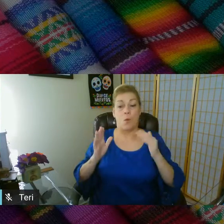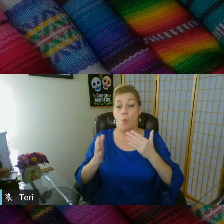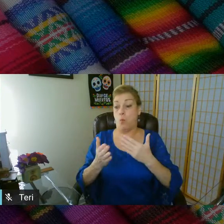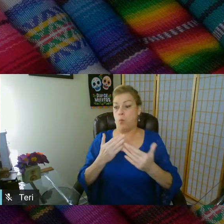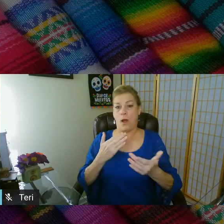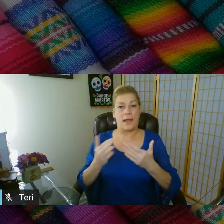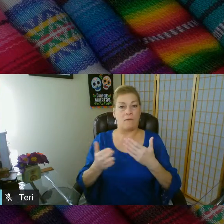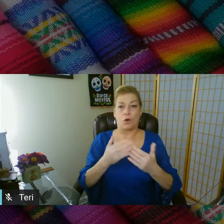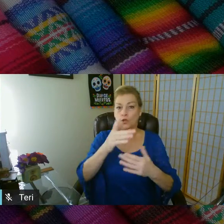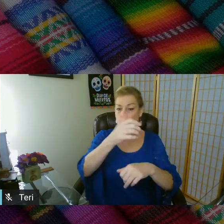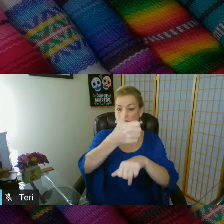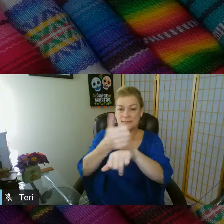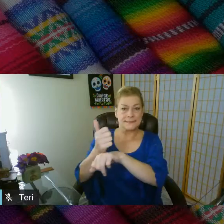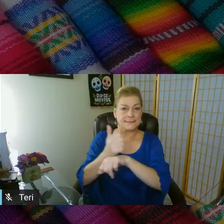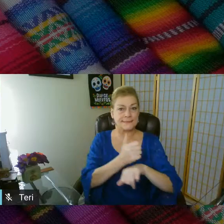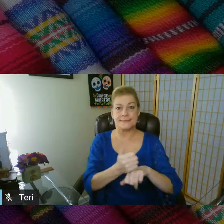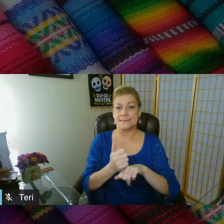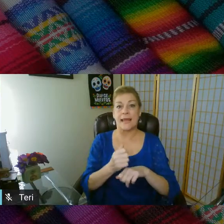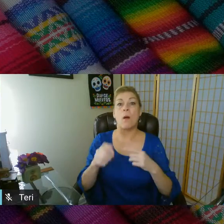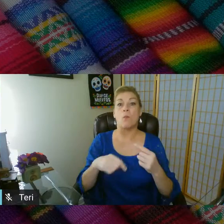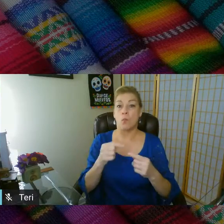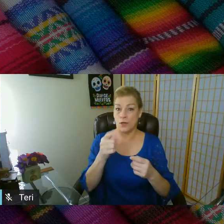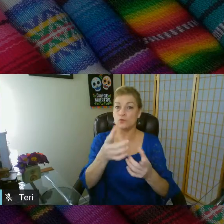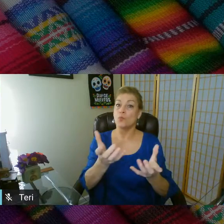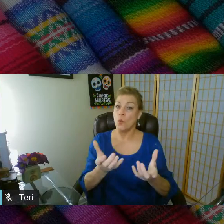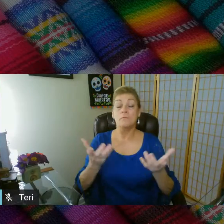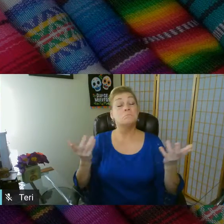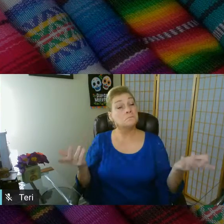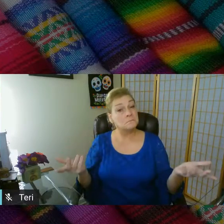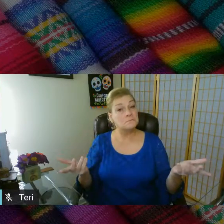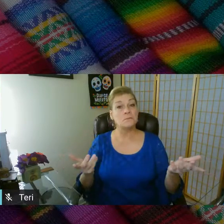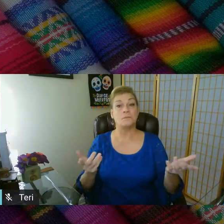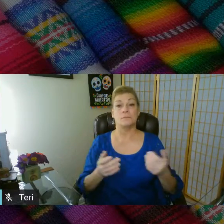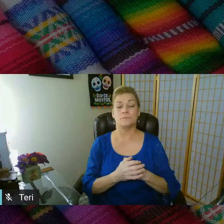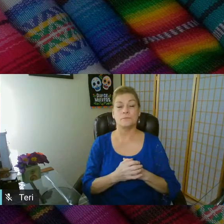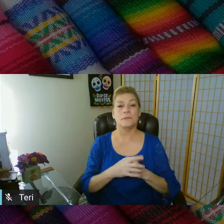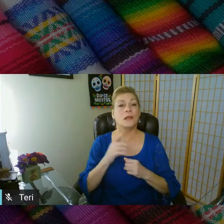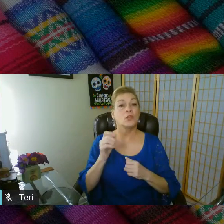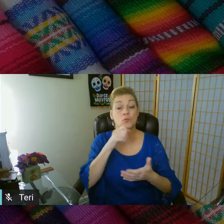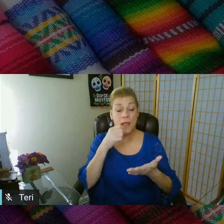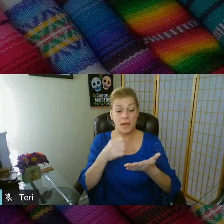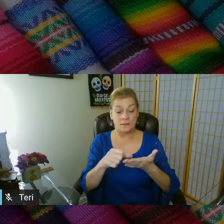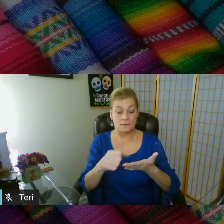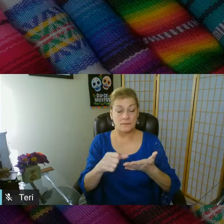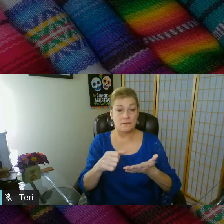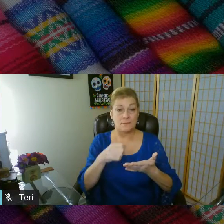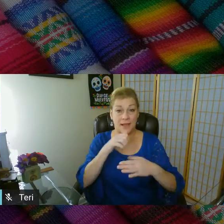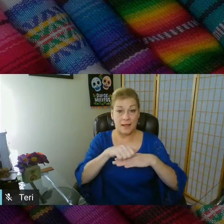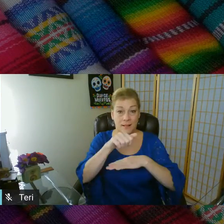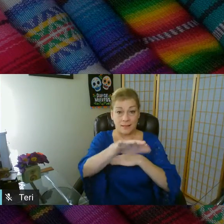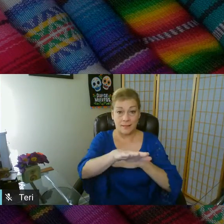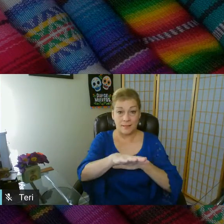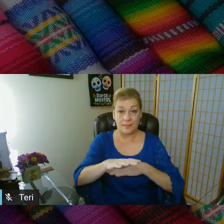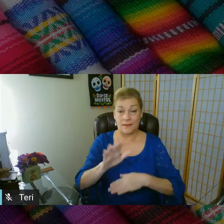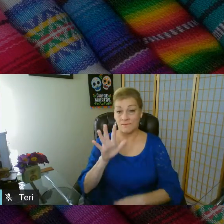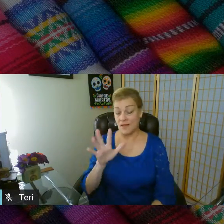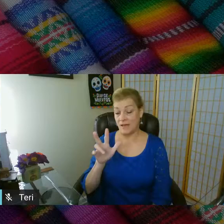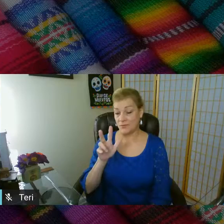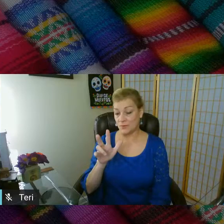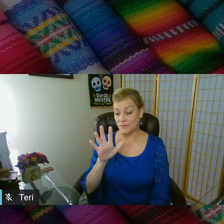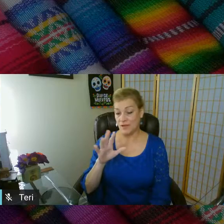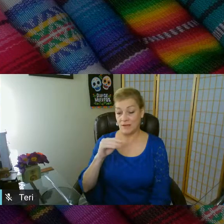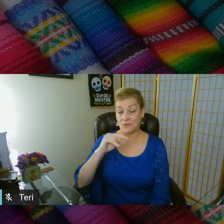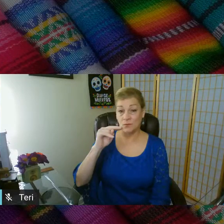to and auto draft whenever you choose. And also you can mail checks in to our address, 535 North